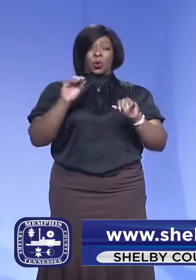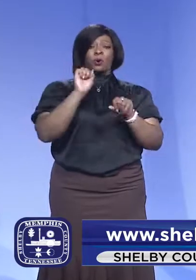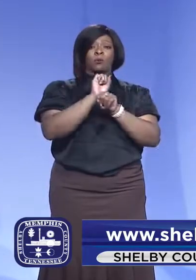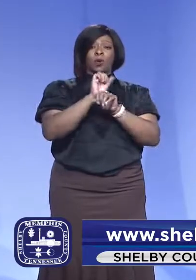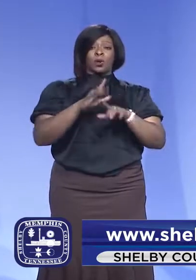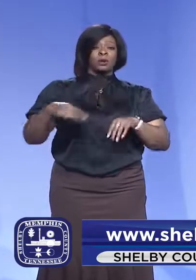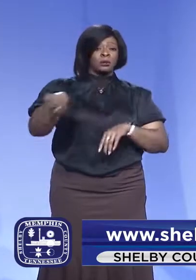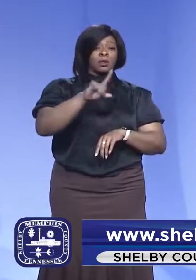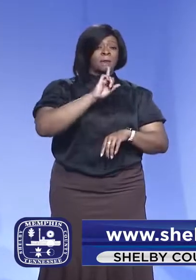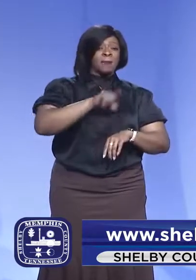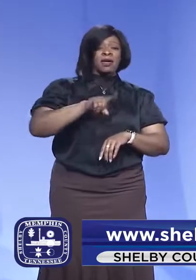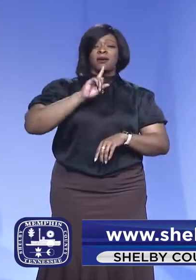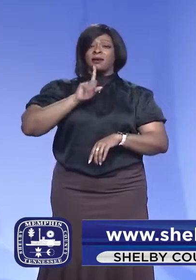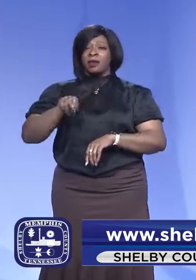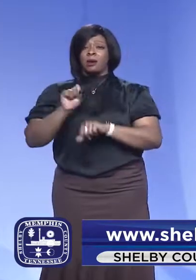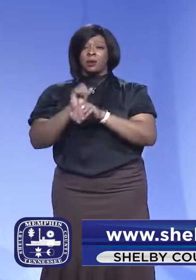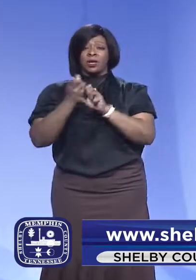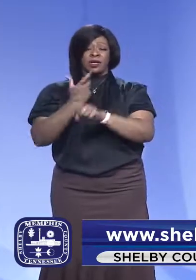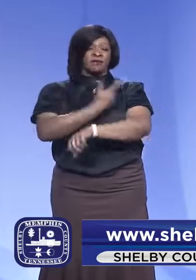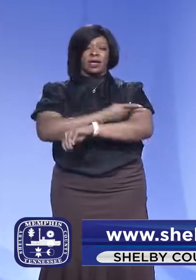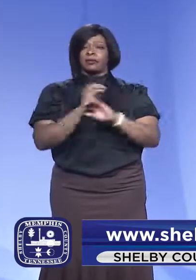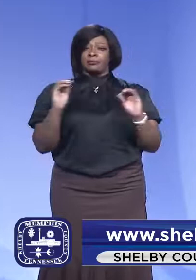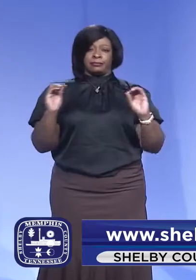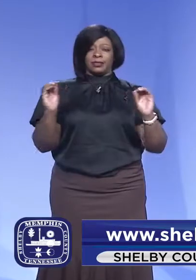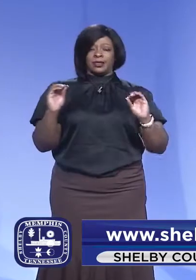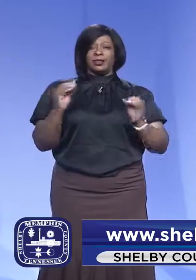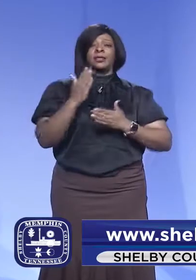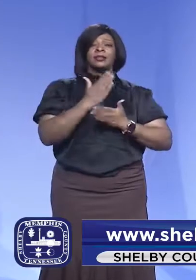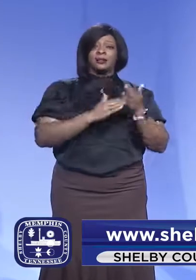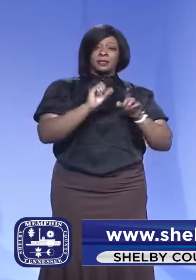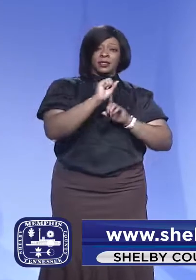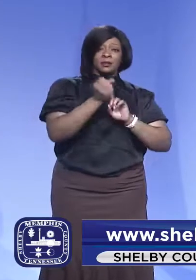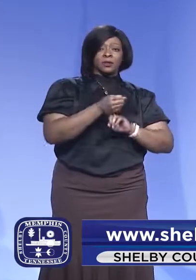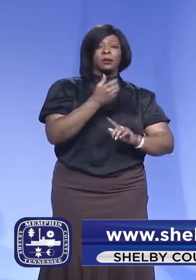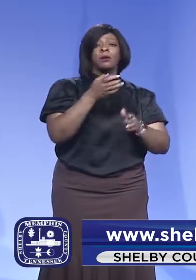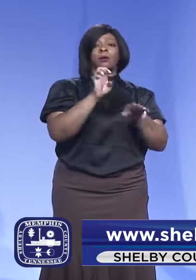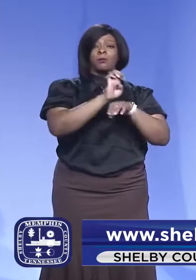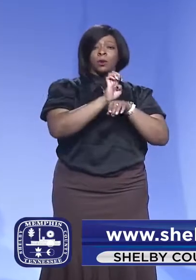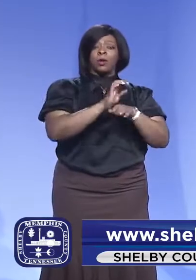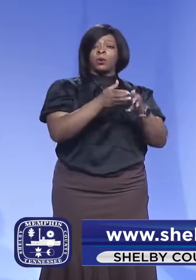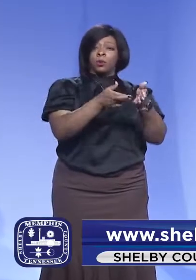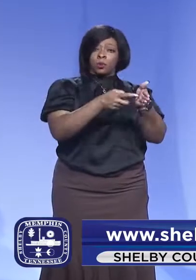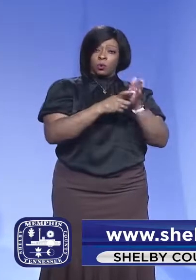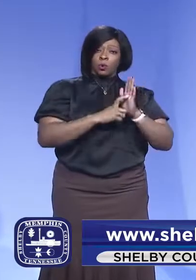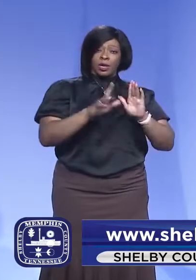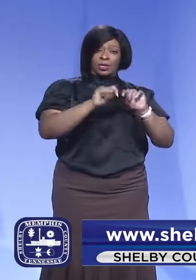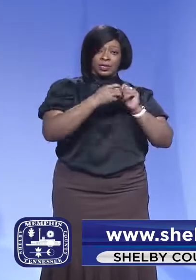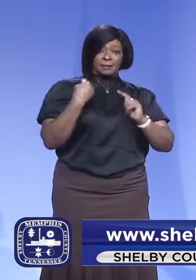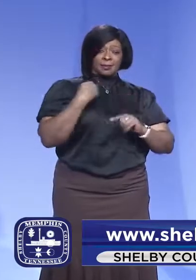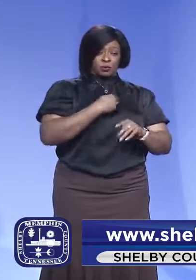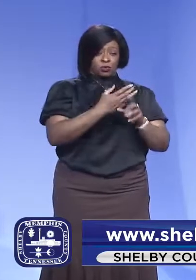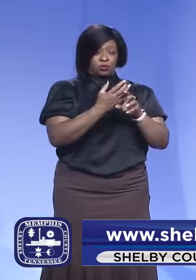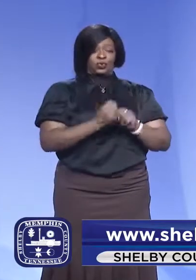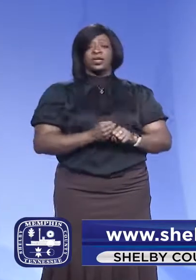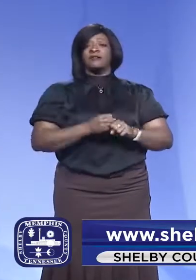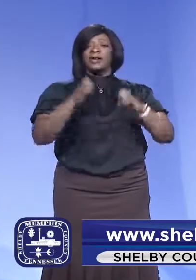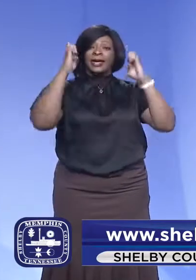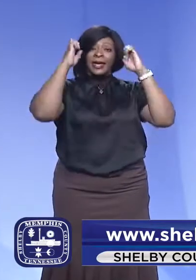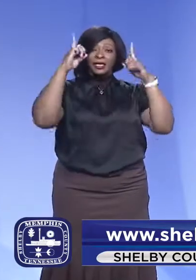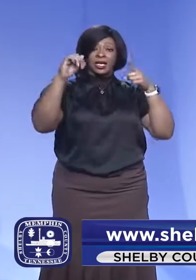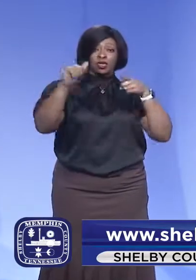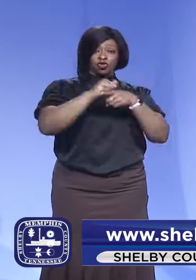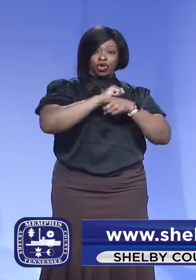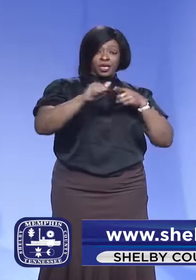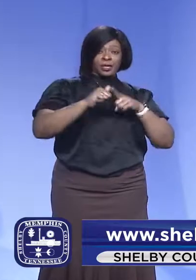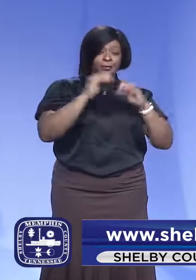who are mandating it for their employees. In some cases, employers are requiring their team members to receive education about